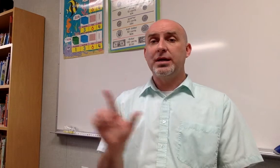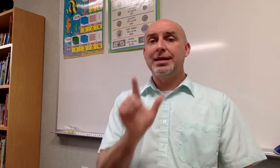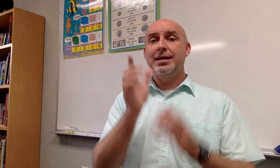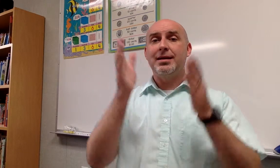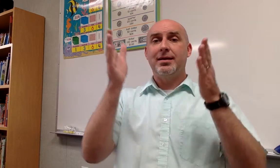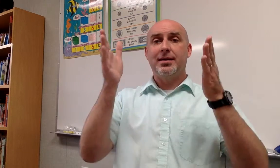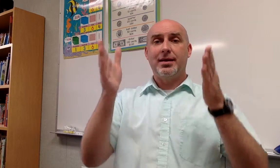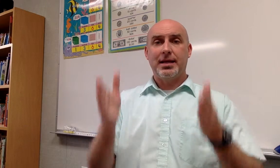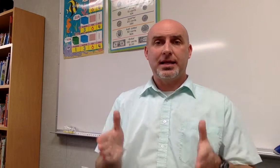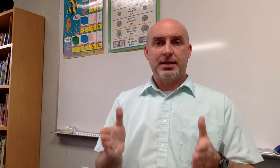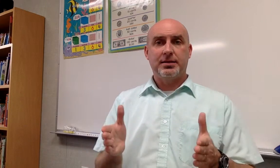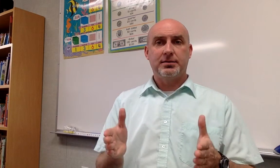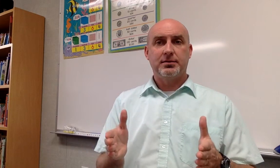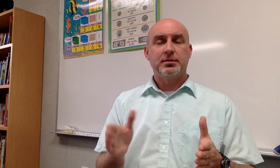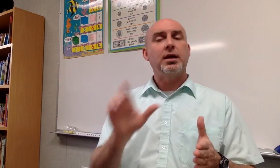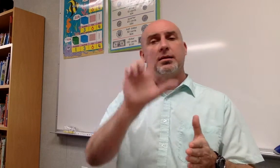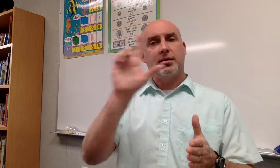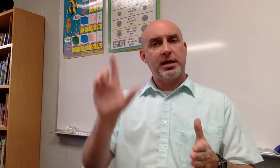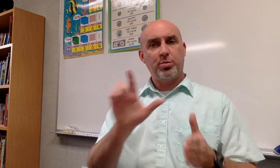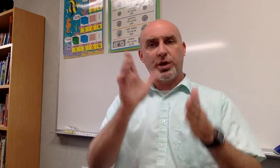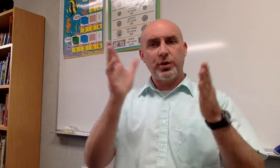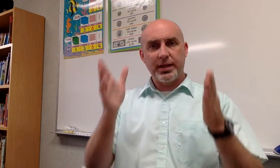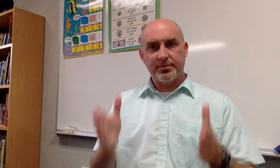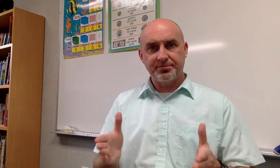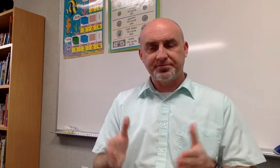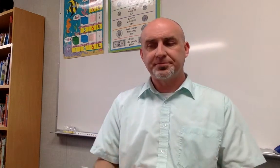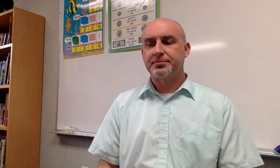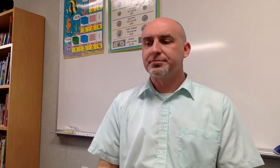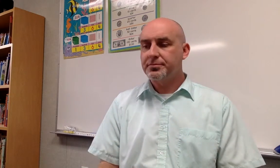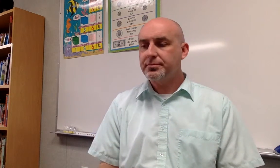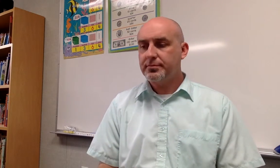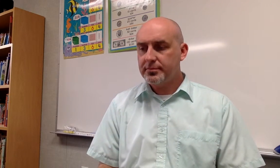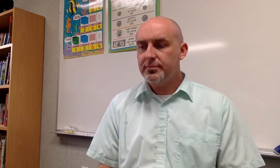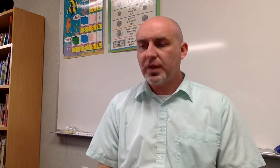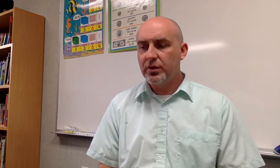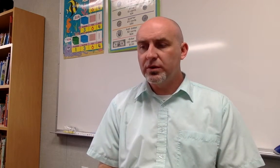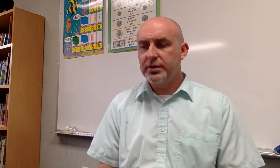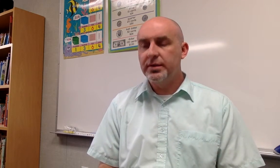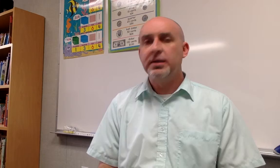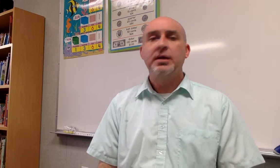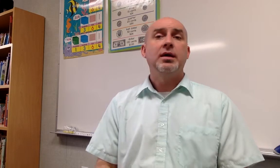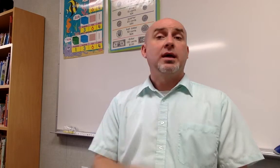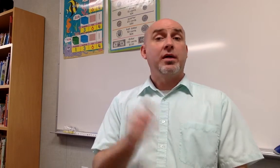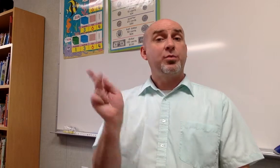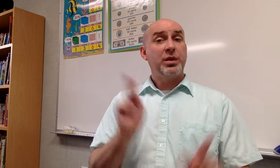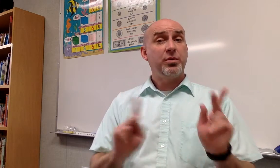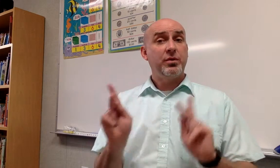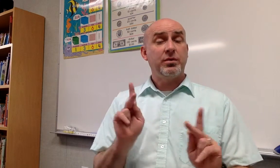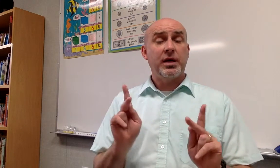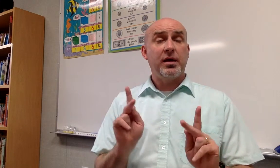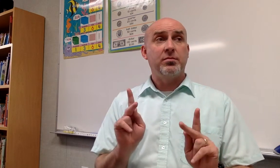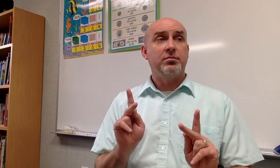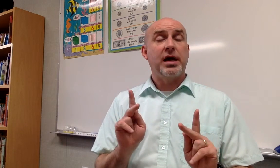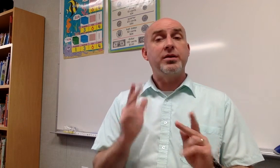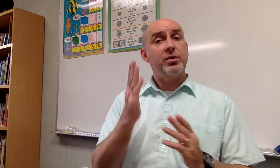Librarian. Okay, the librarian. Good. Other people, I know